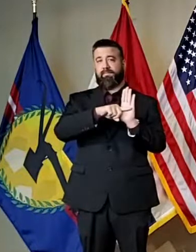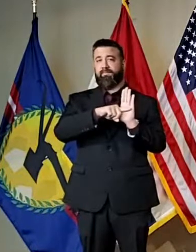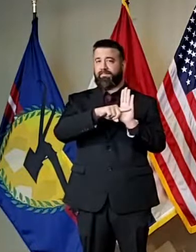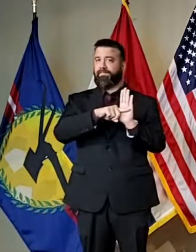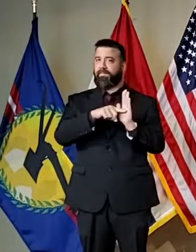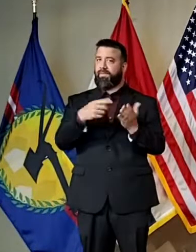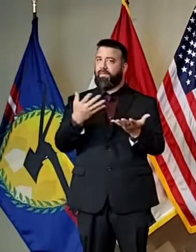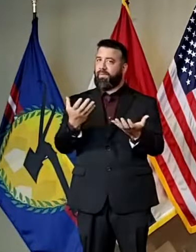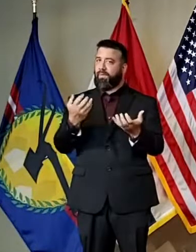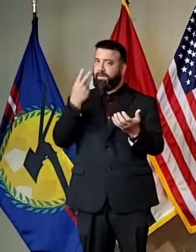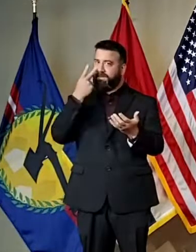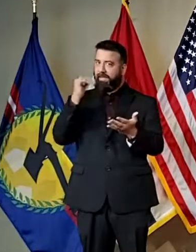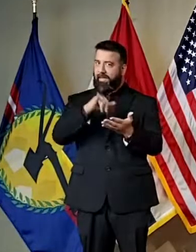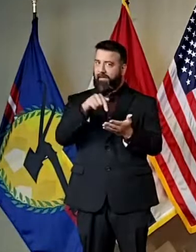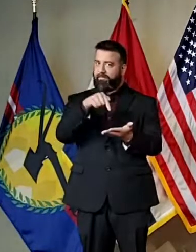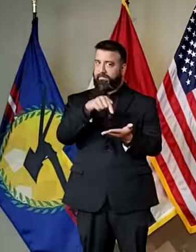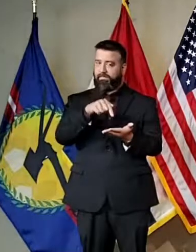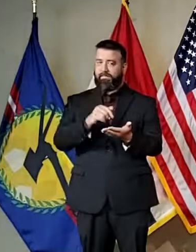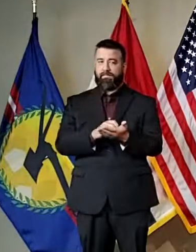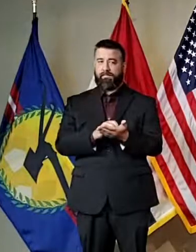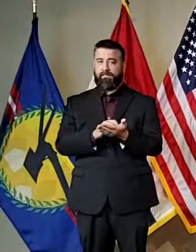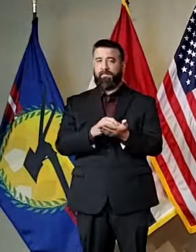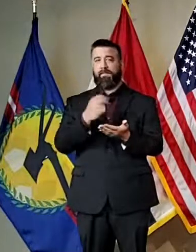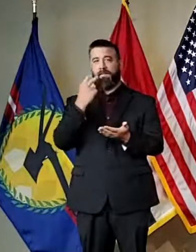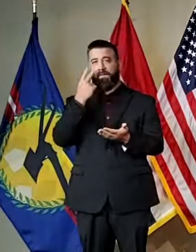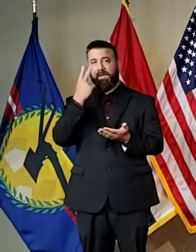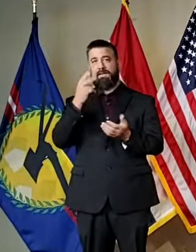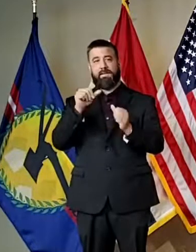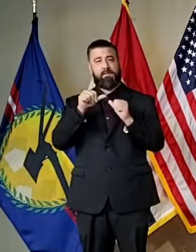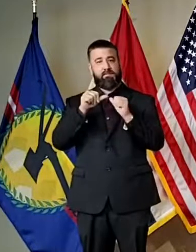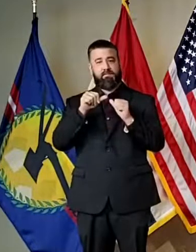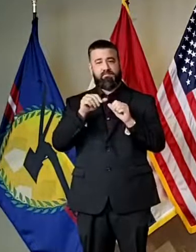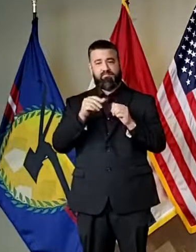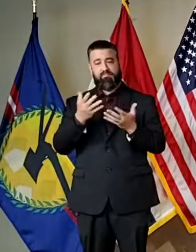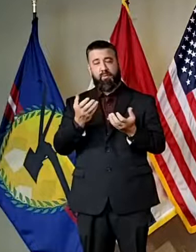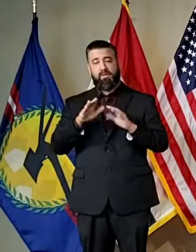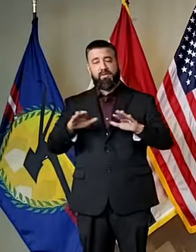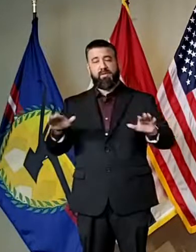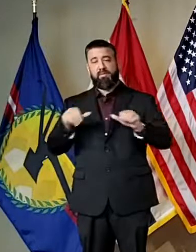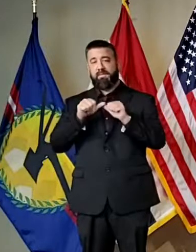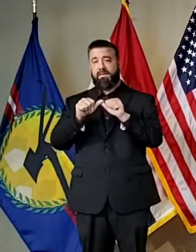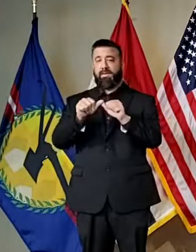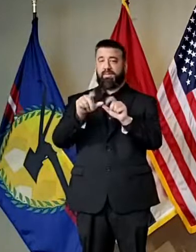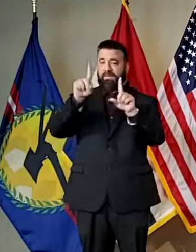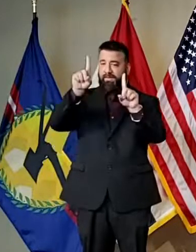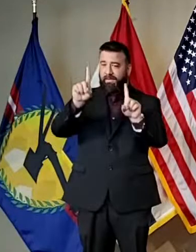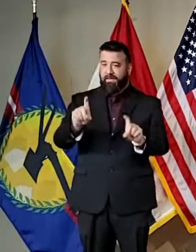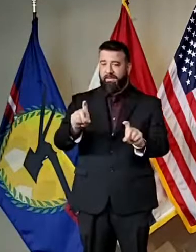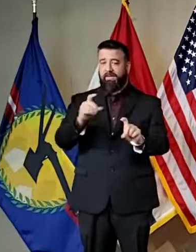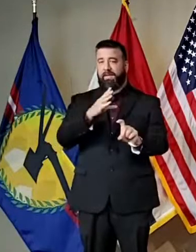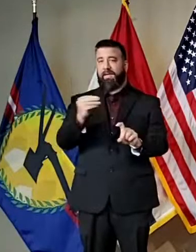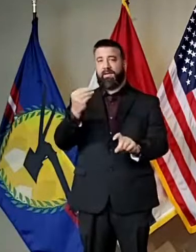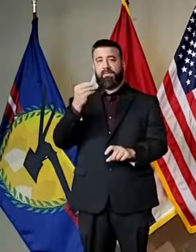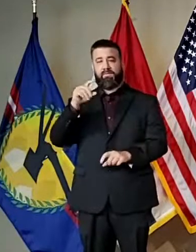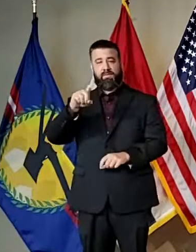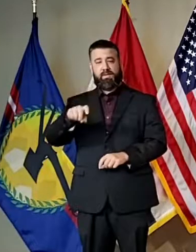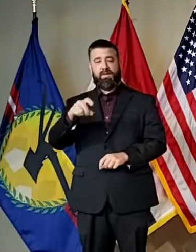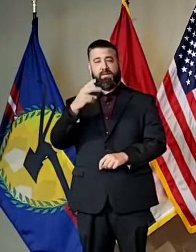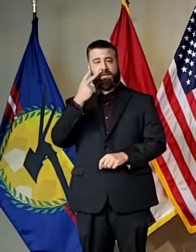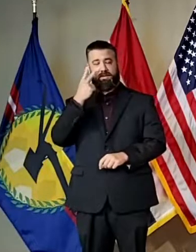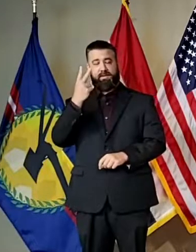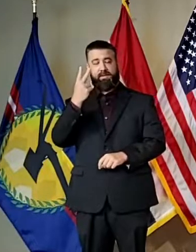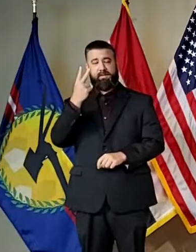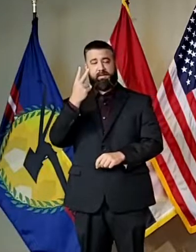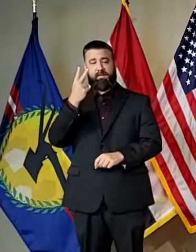results that we want to see. We need to see kids continue to get tested, and we need to see,